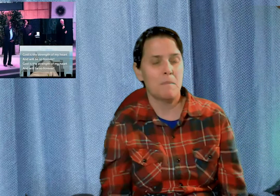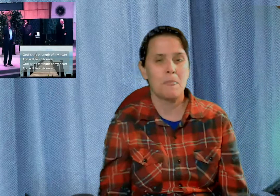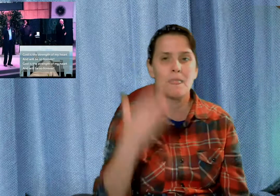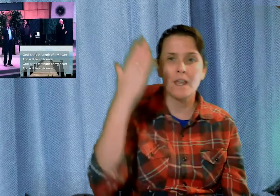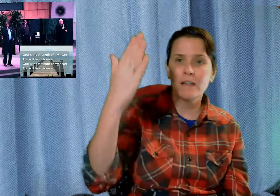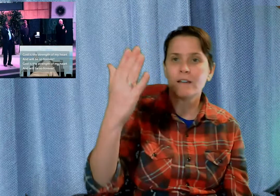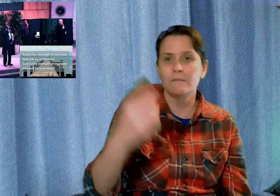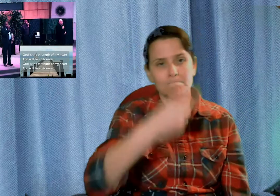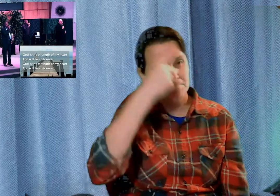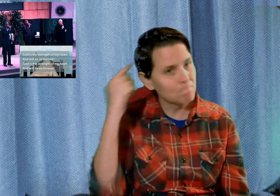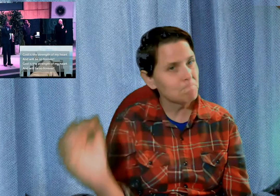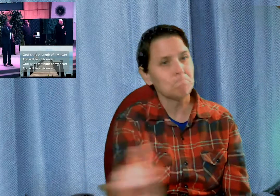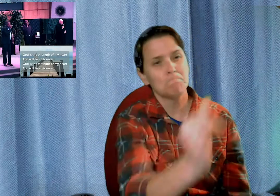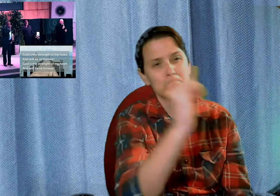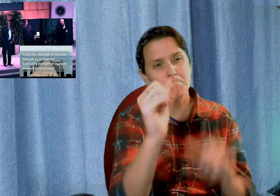be so